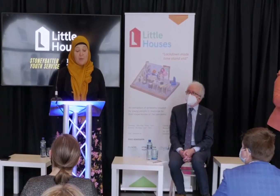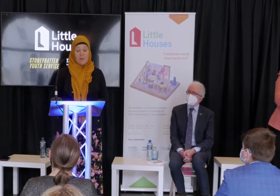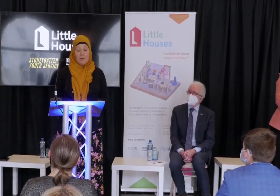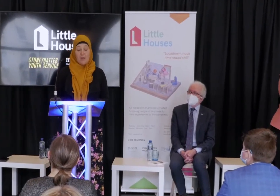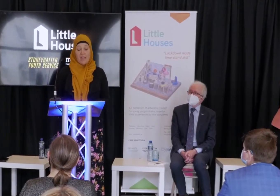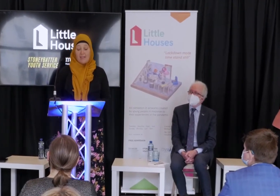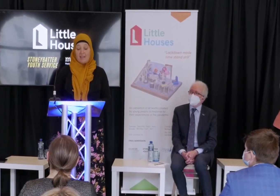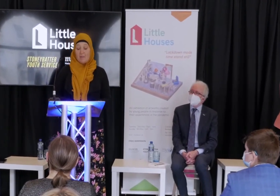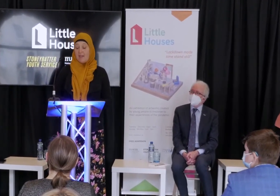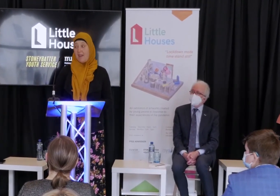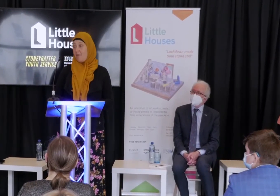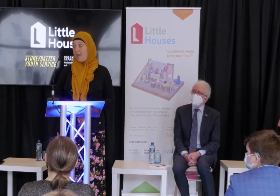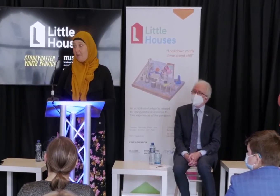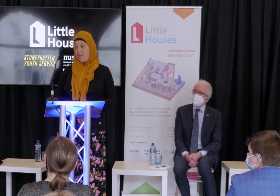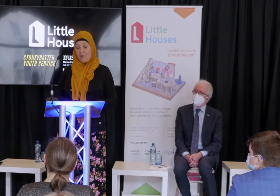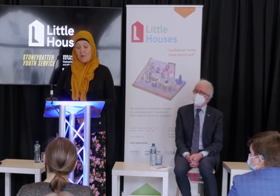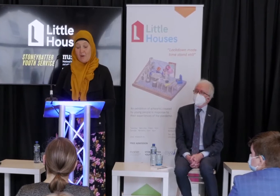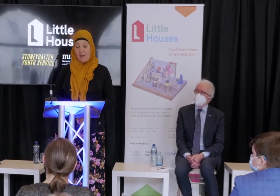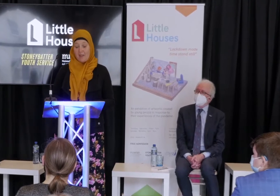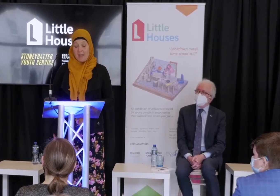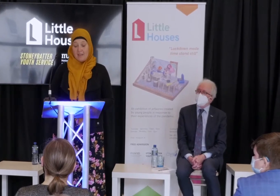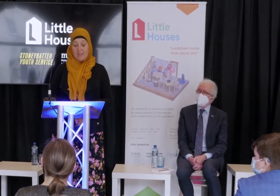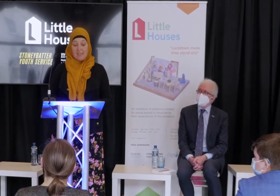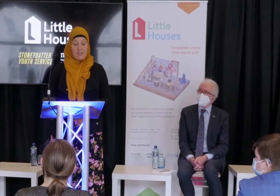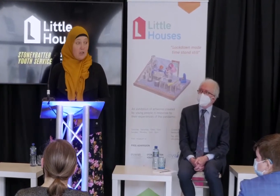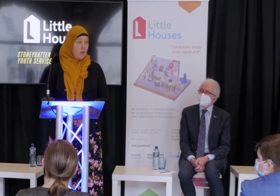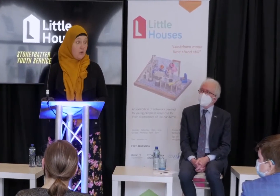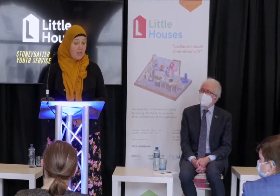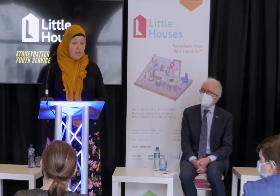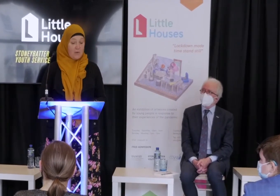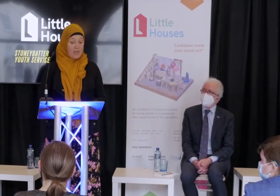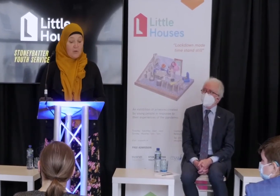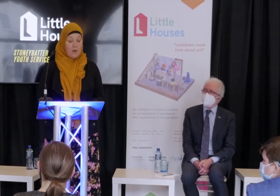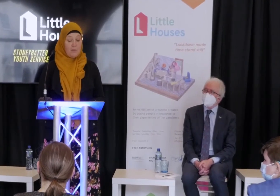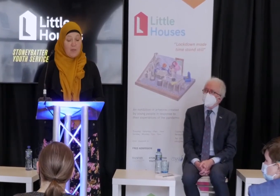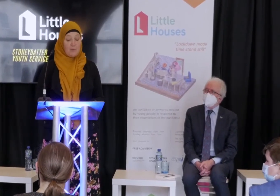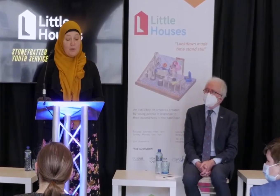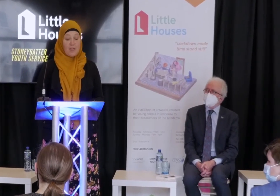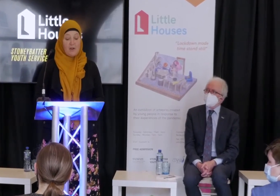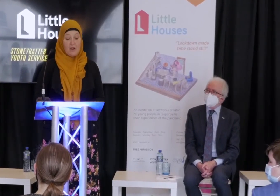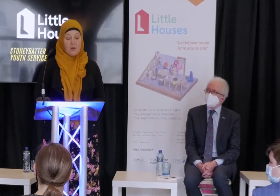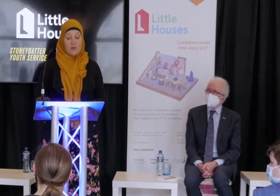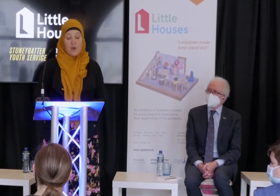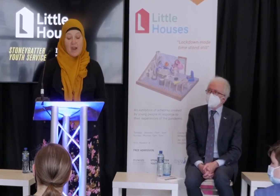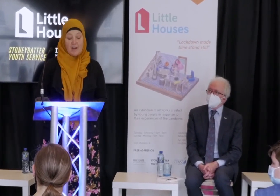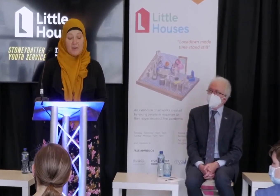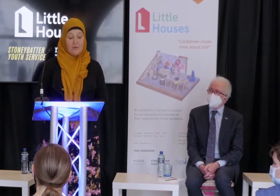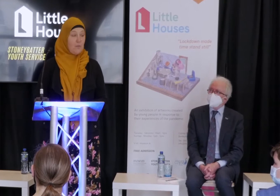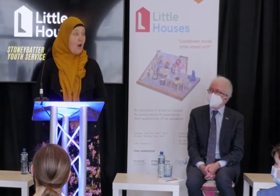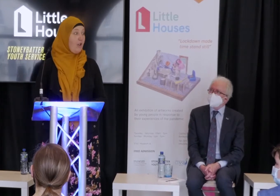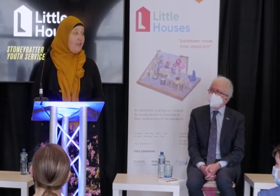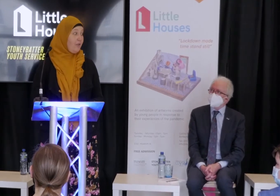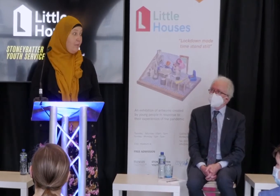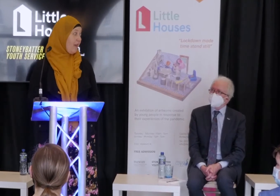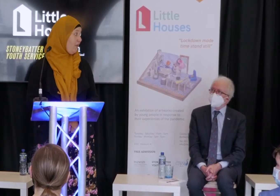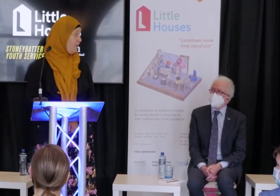other people that they might never met before. This is a unique way to bring people together through art from